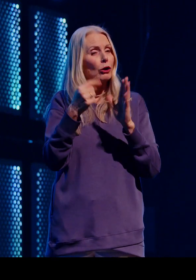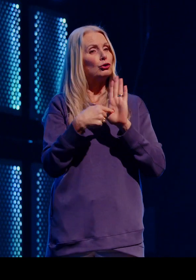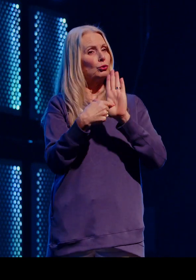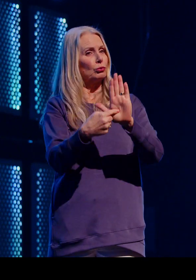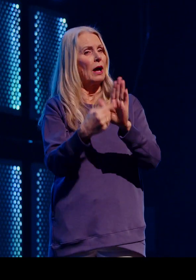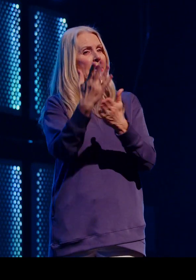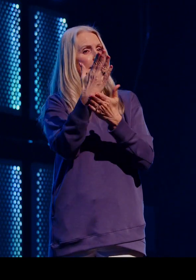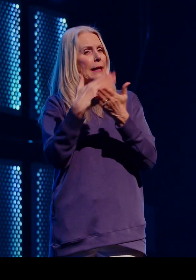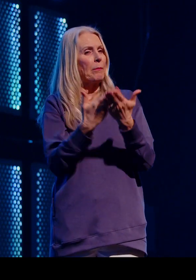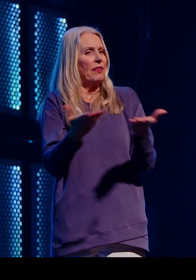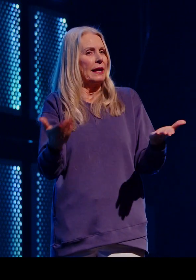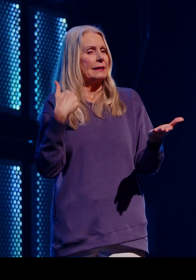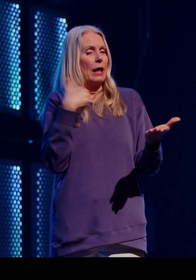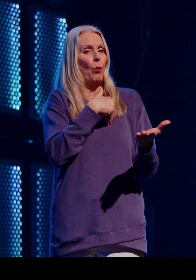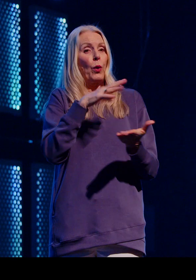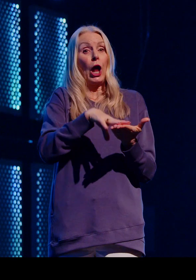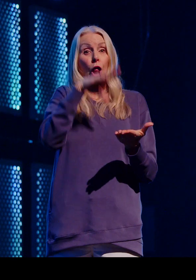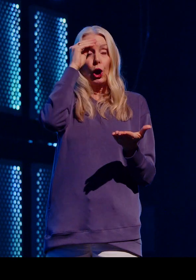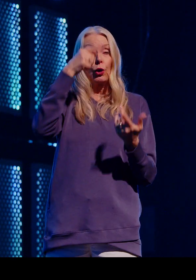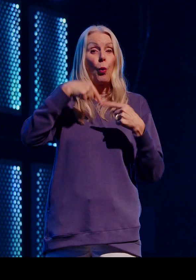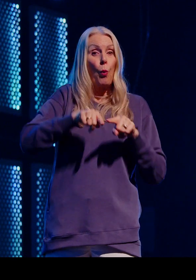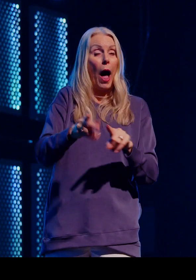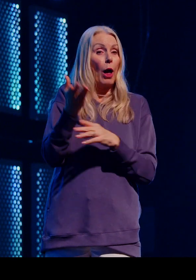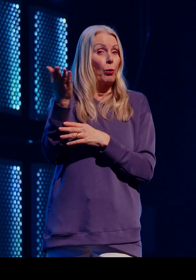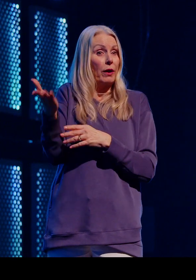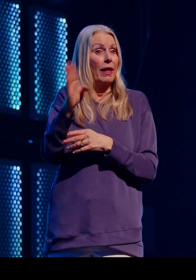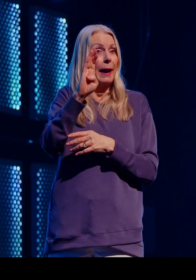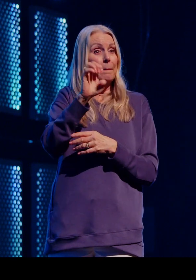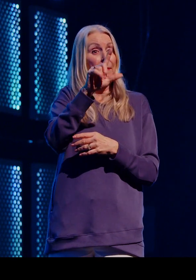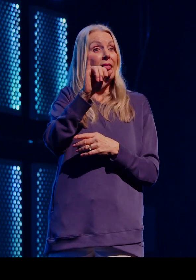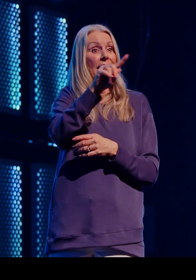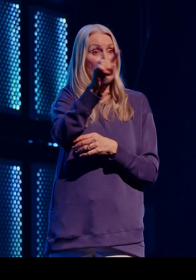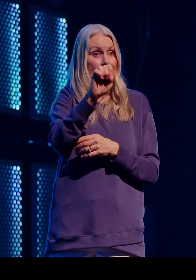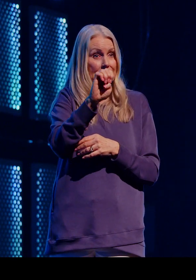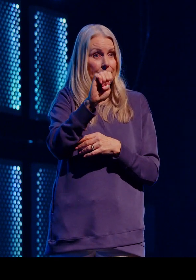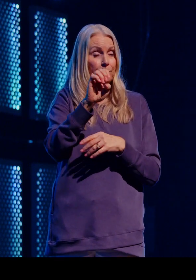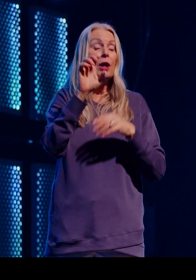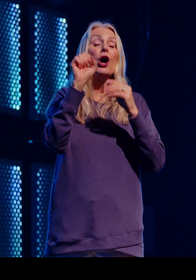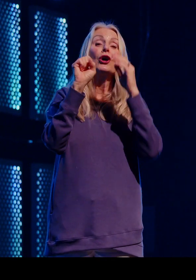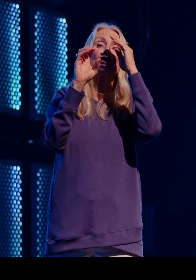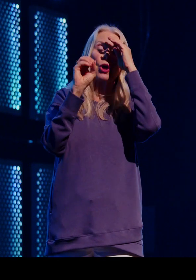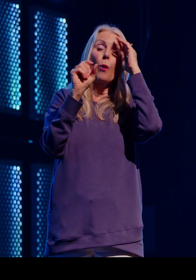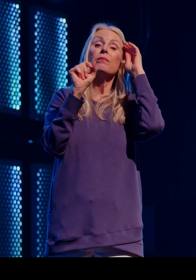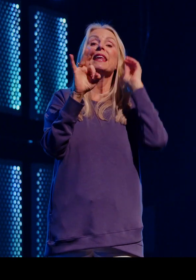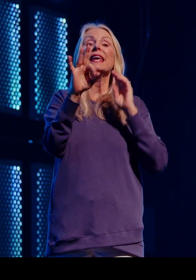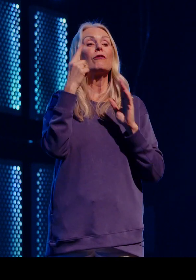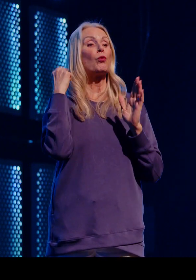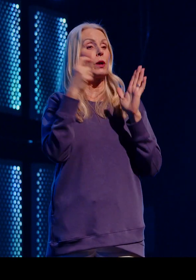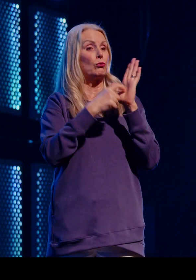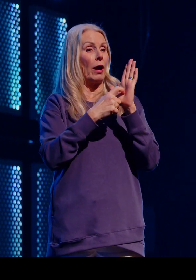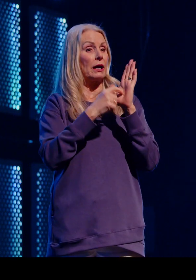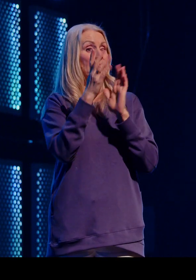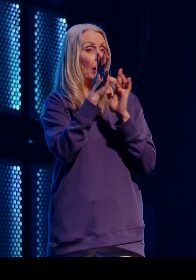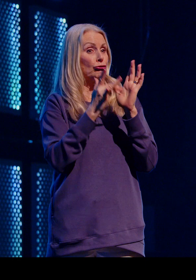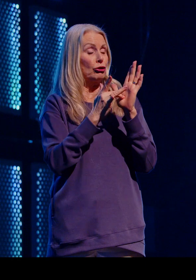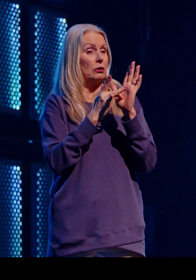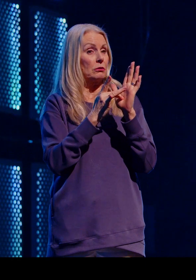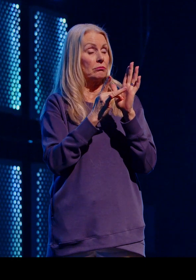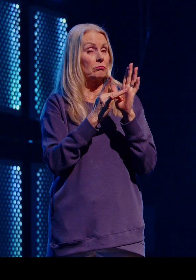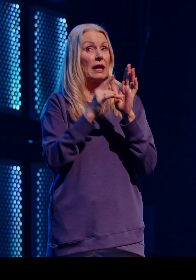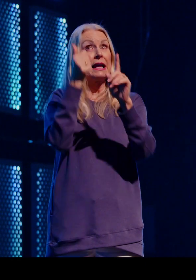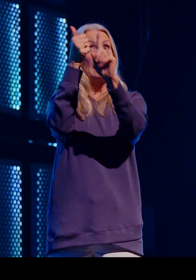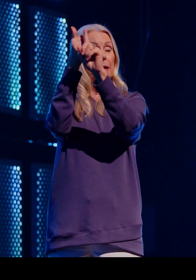out a principle, which is this. If we recognize Jesus as our faithful, humble